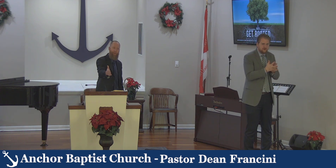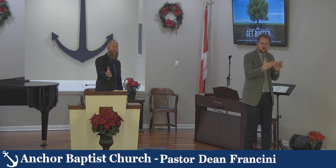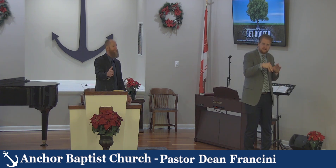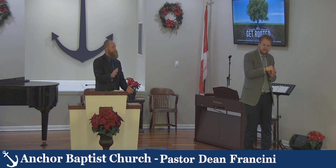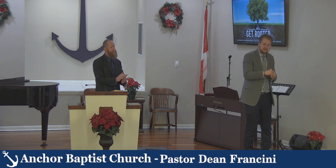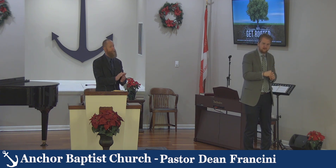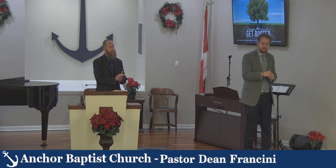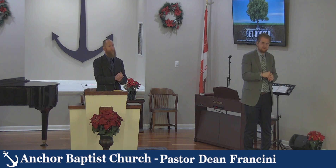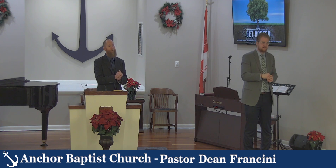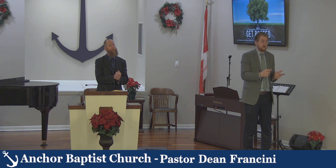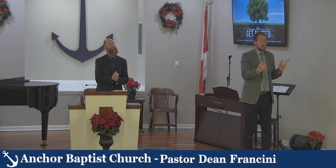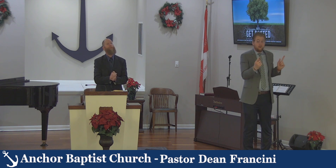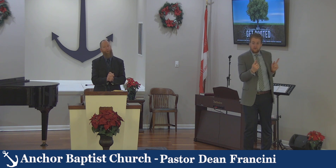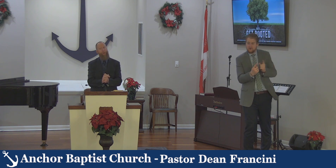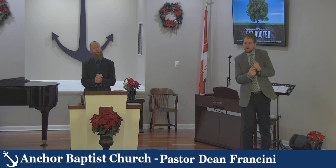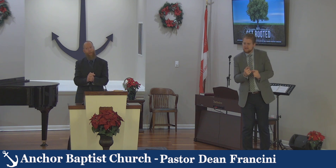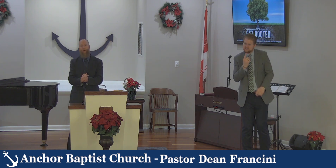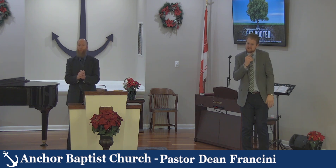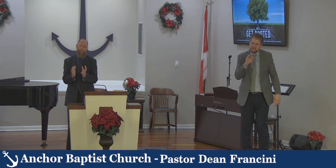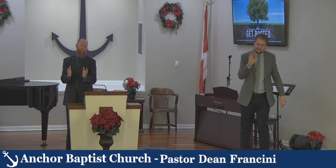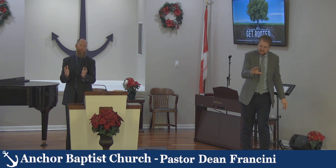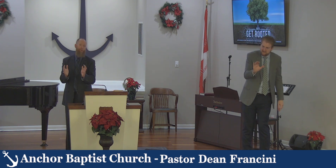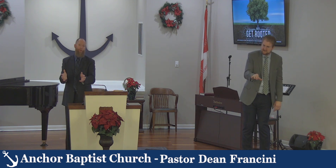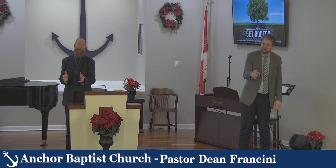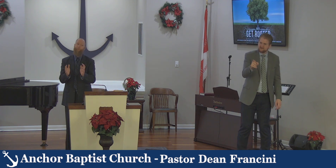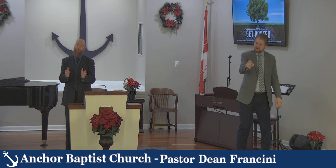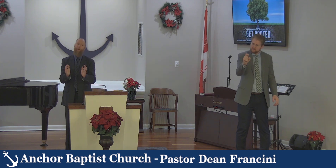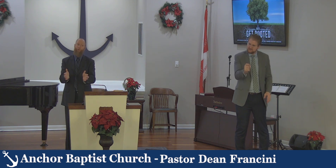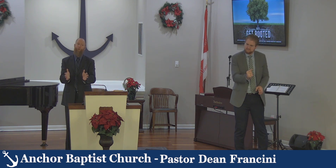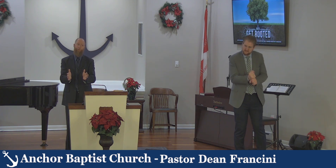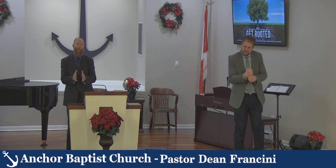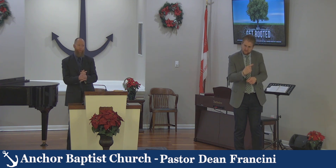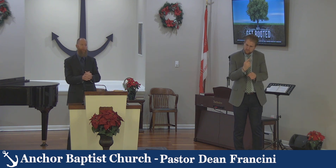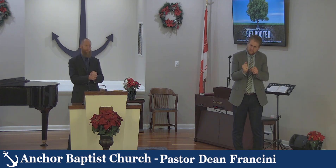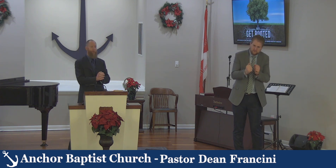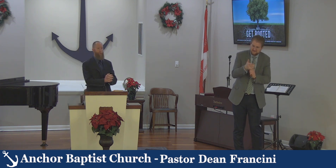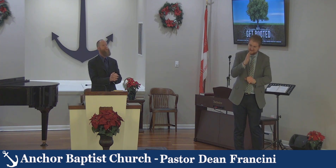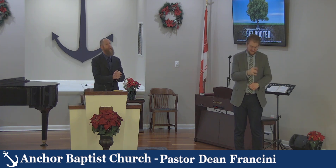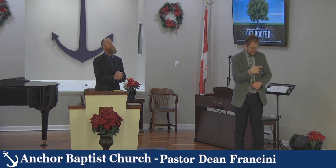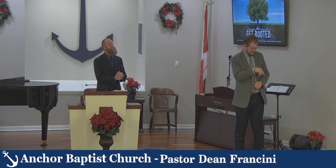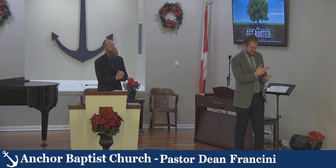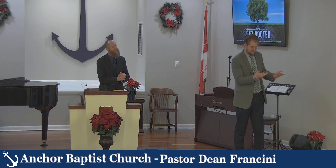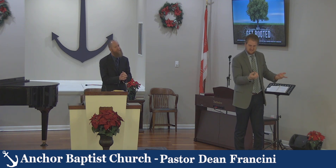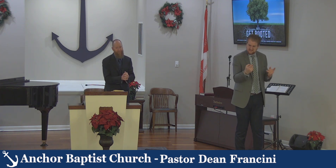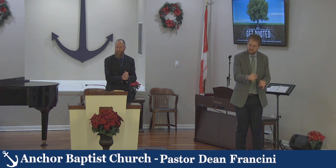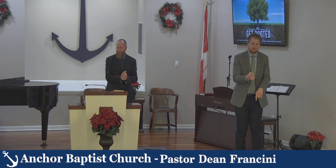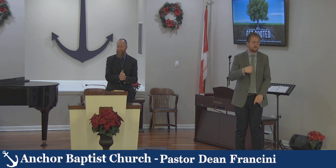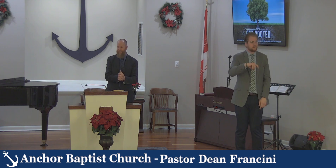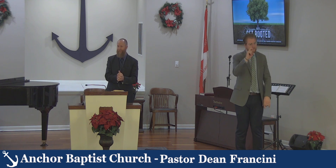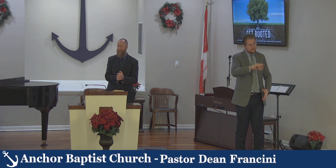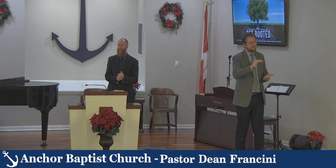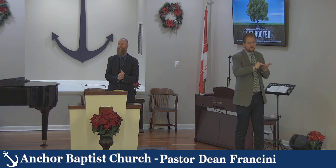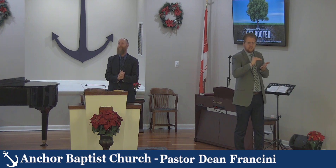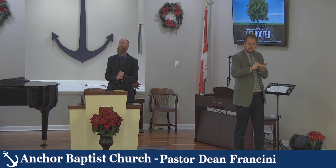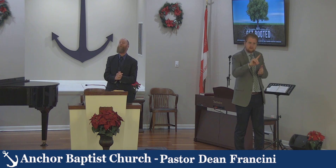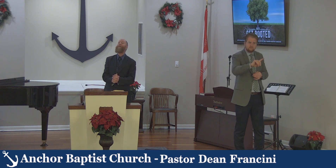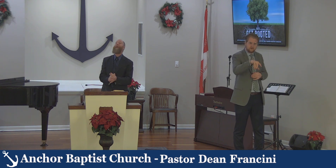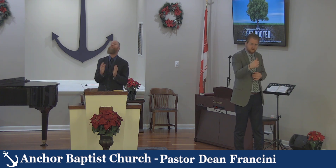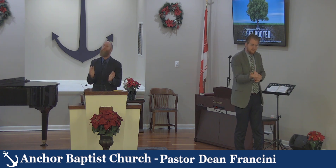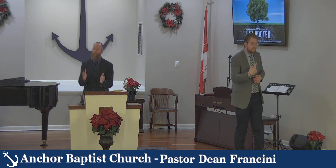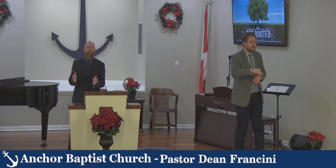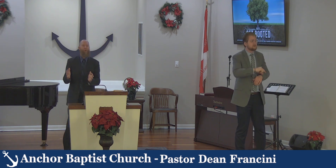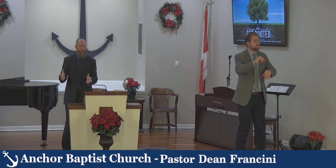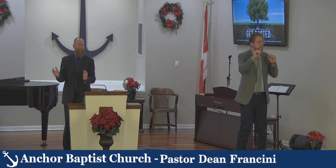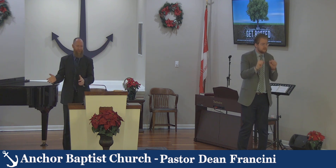there and say, listen, I need you to get right with God. These things are in your life. They're not going right. We've got to be forgiving of one another so that we